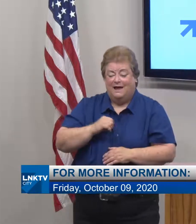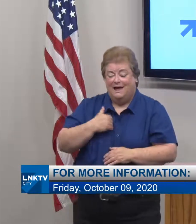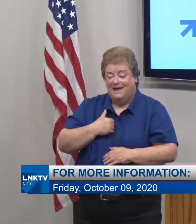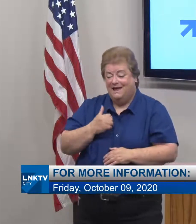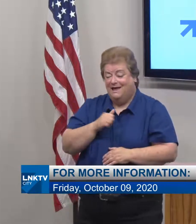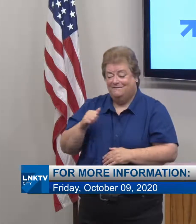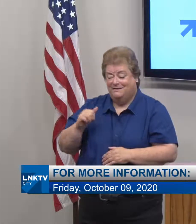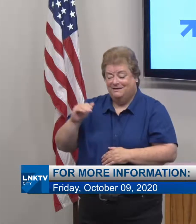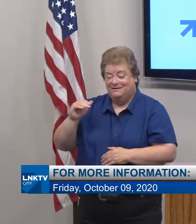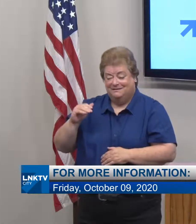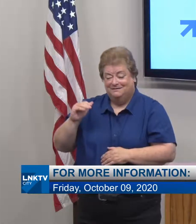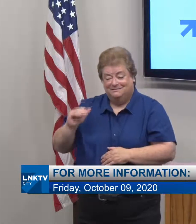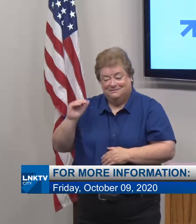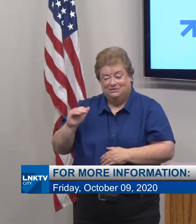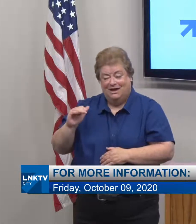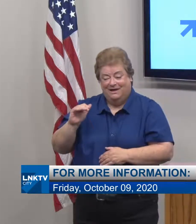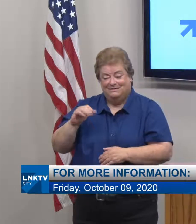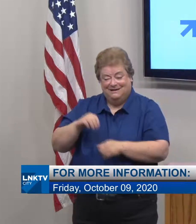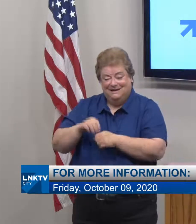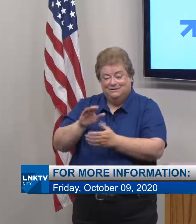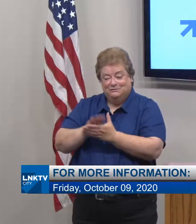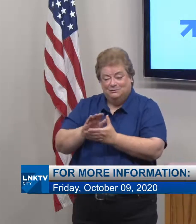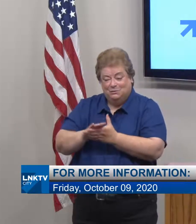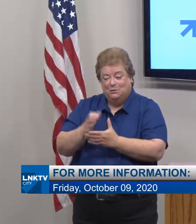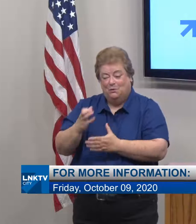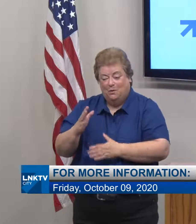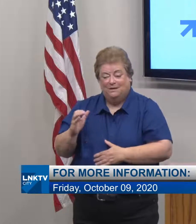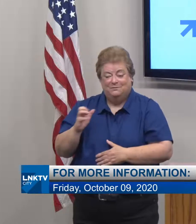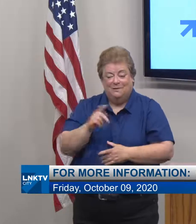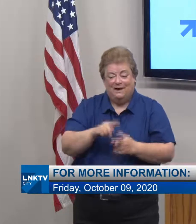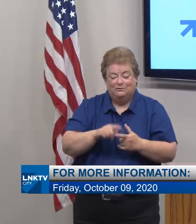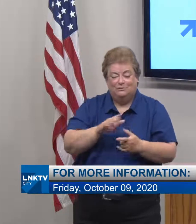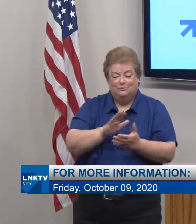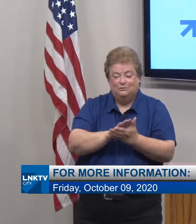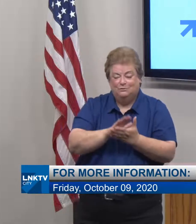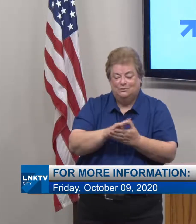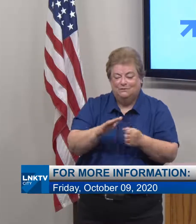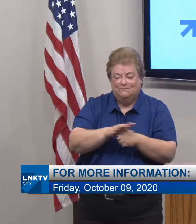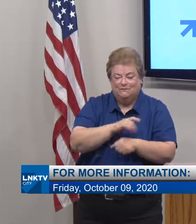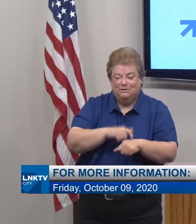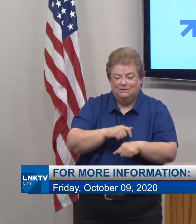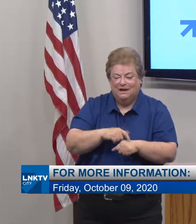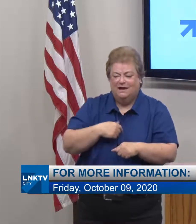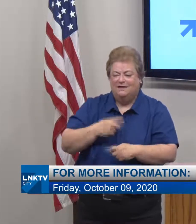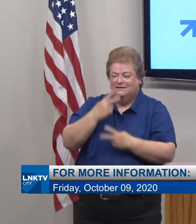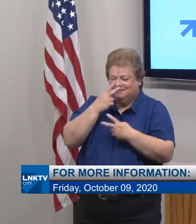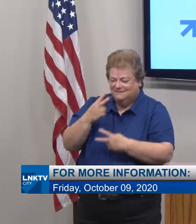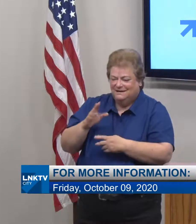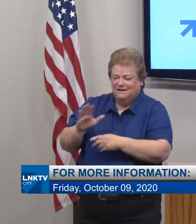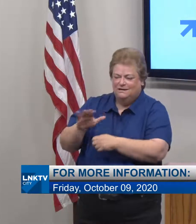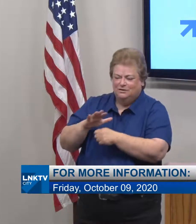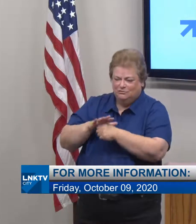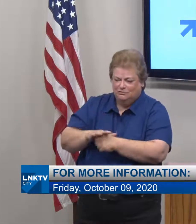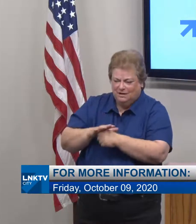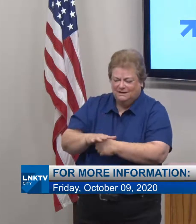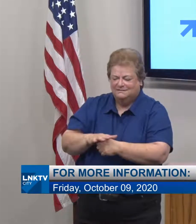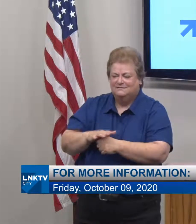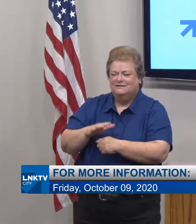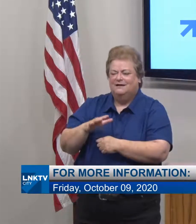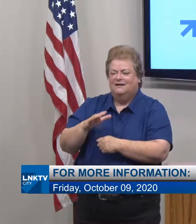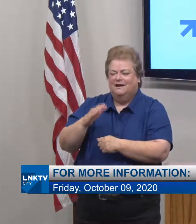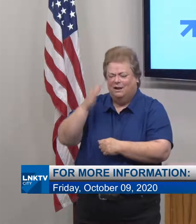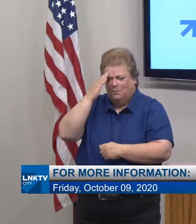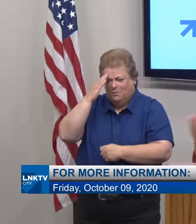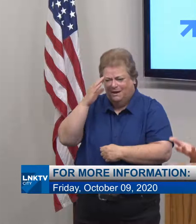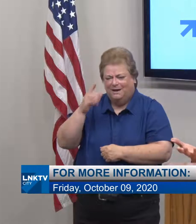back full-time, and I've zoomed into parent-teacher conferences and seen the stress and the wear that our teachers are experiencing as they